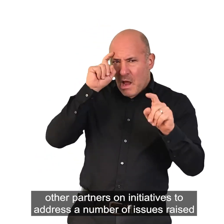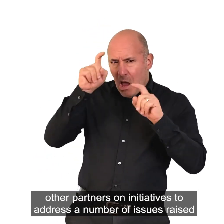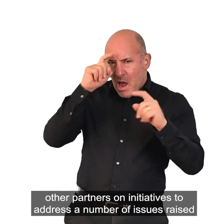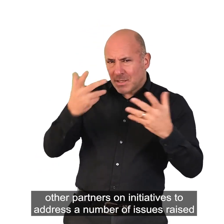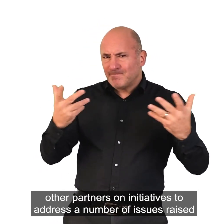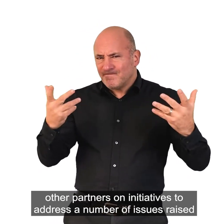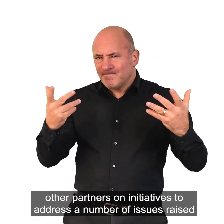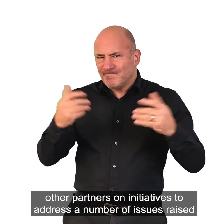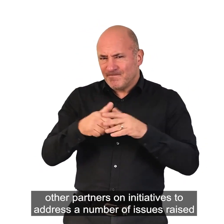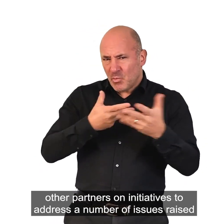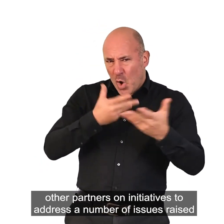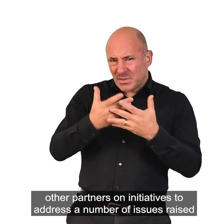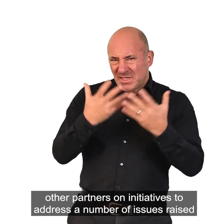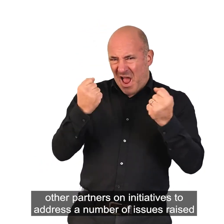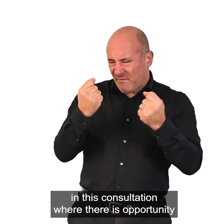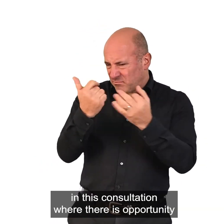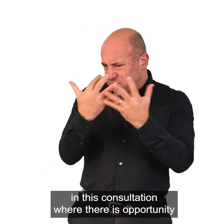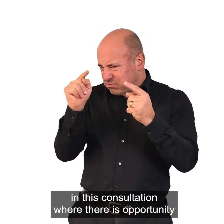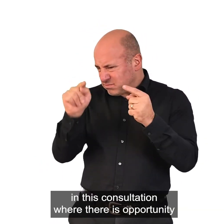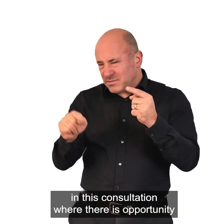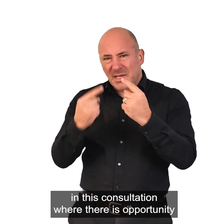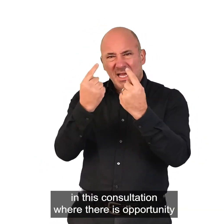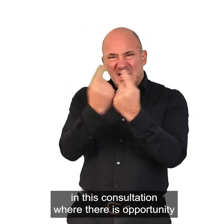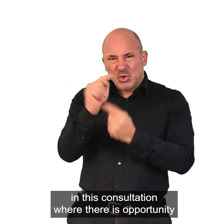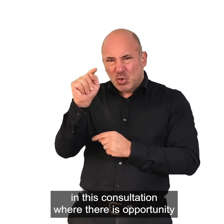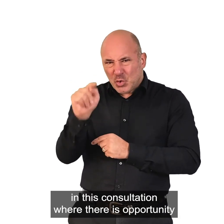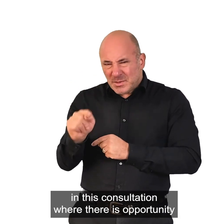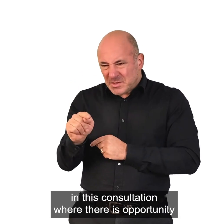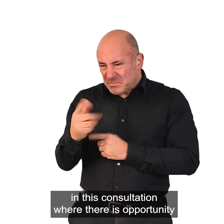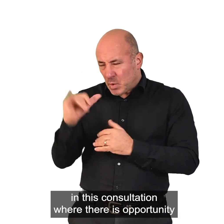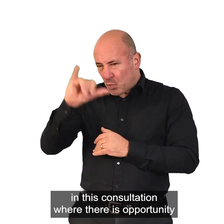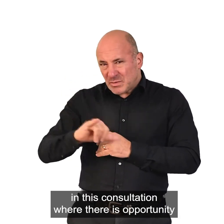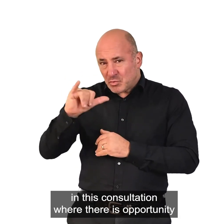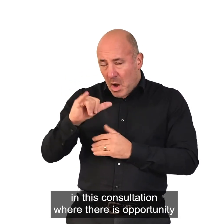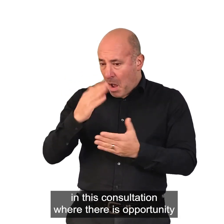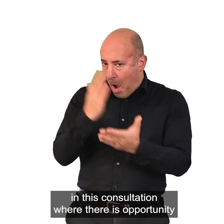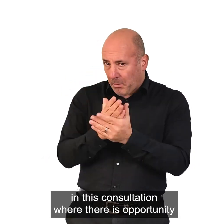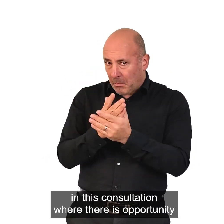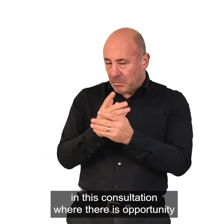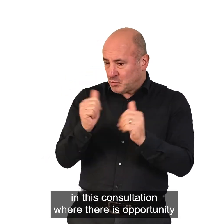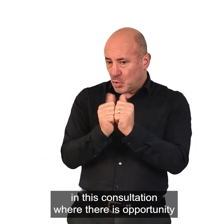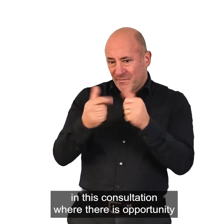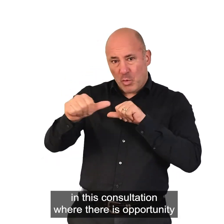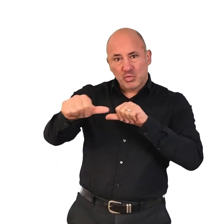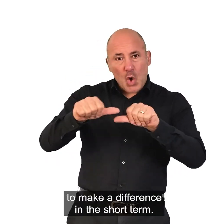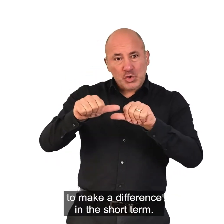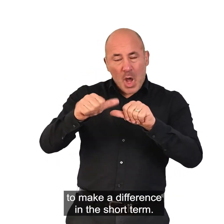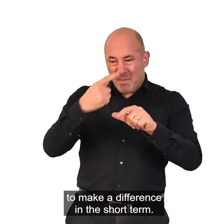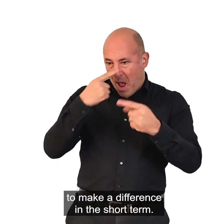raised. In this consultation, where there is opportunity to make a difference in